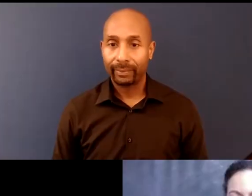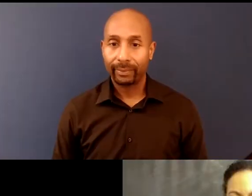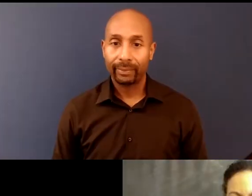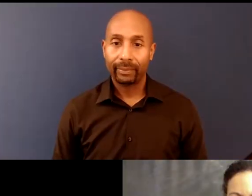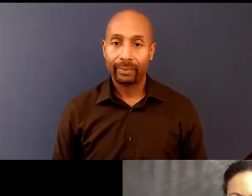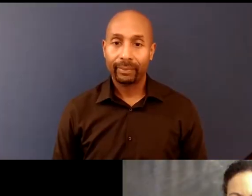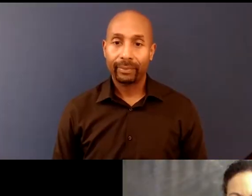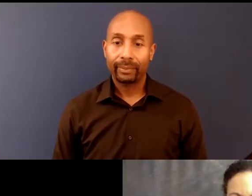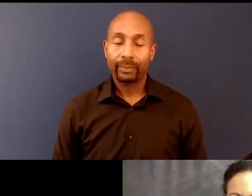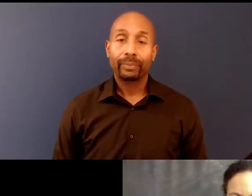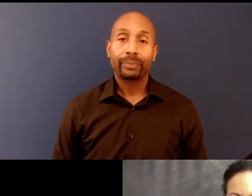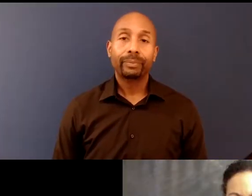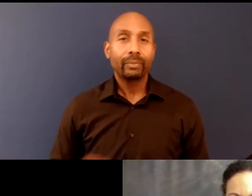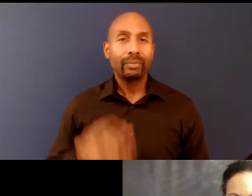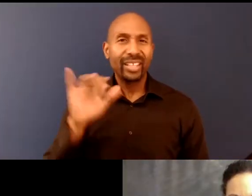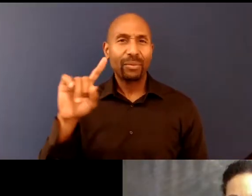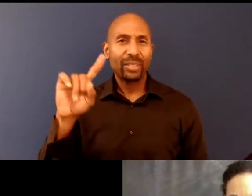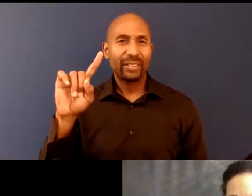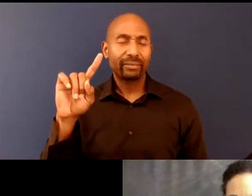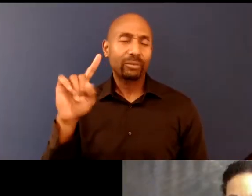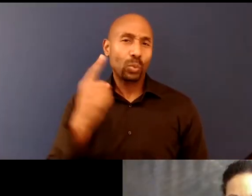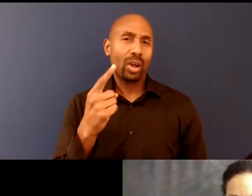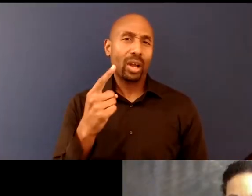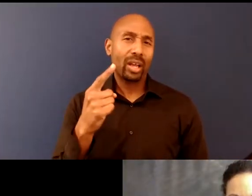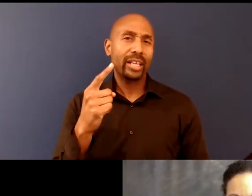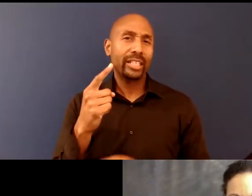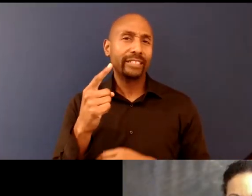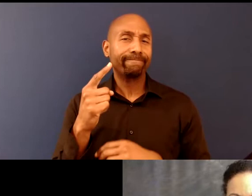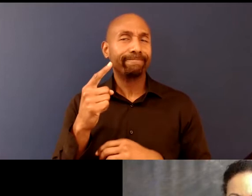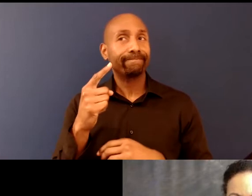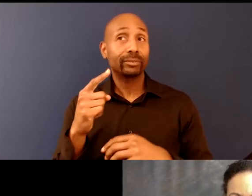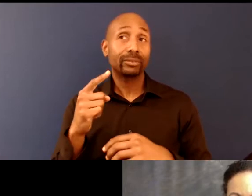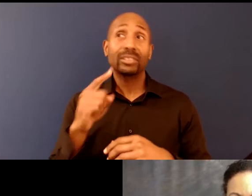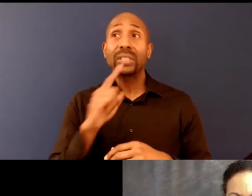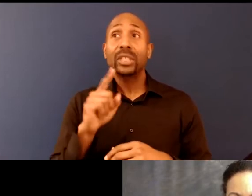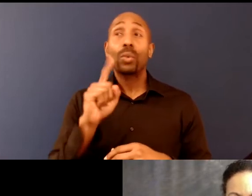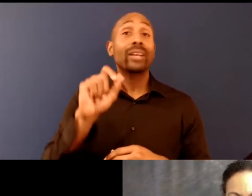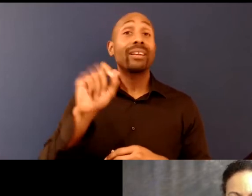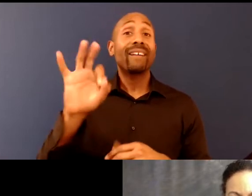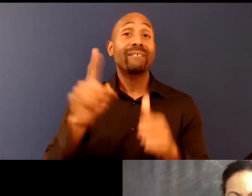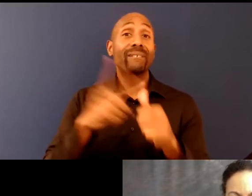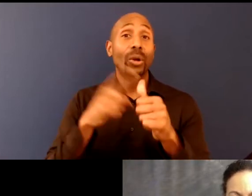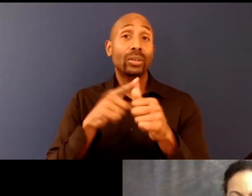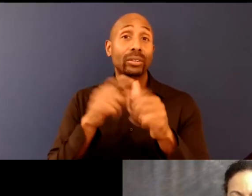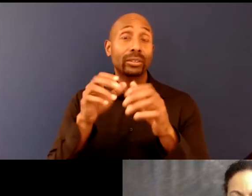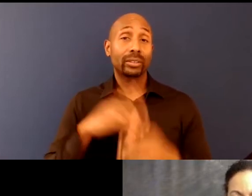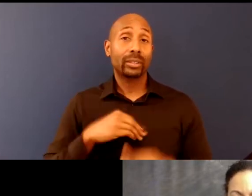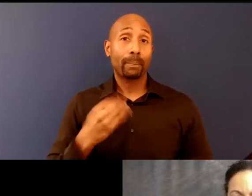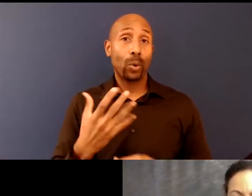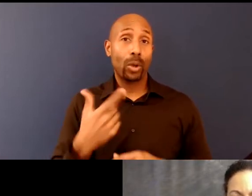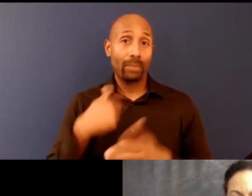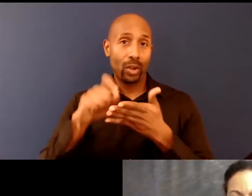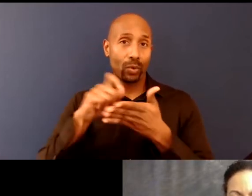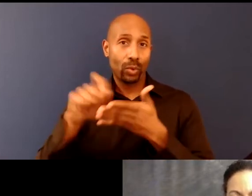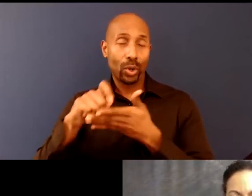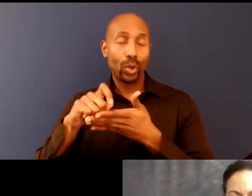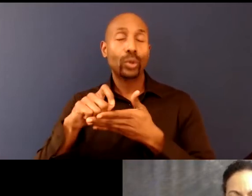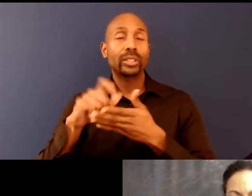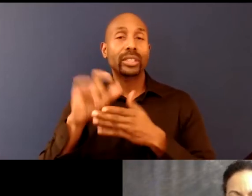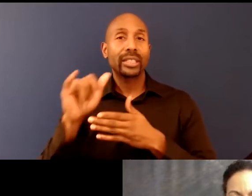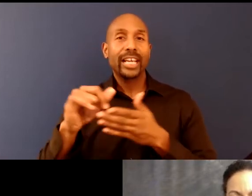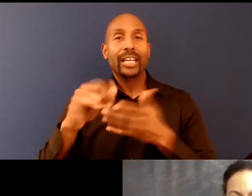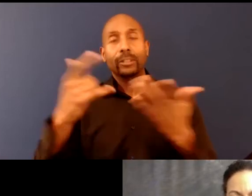That was one of the first poems that I wrote where I was exploring topics of disability